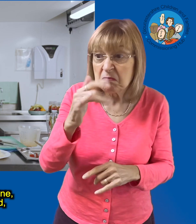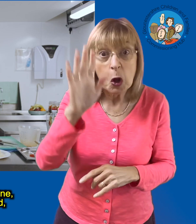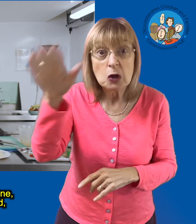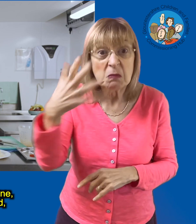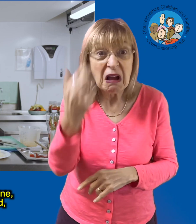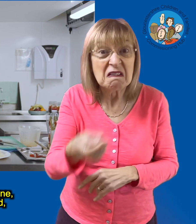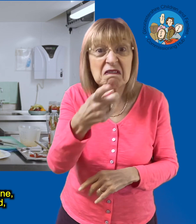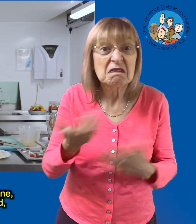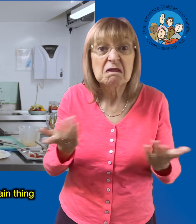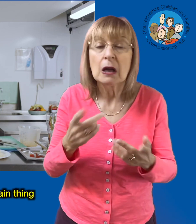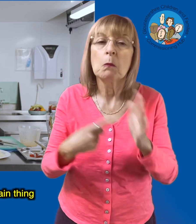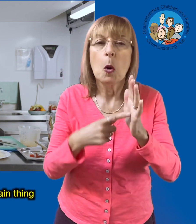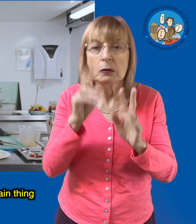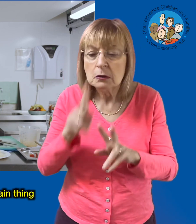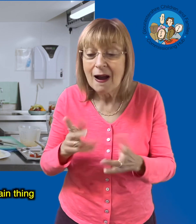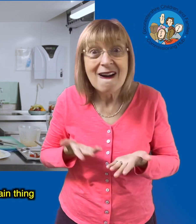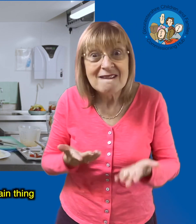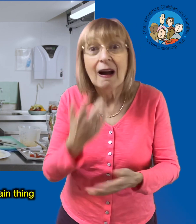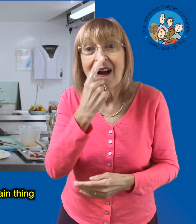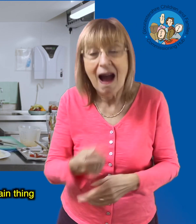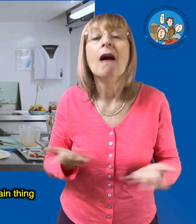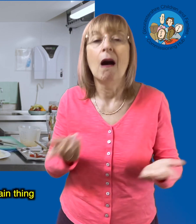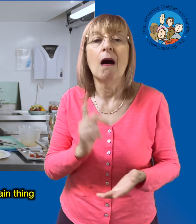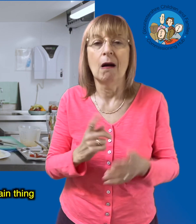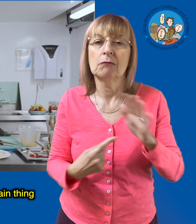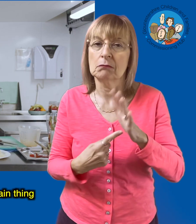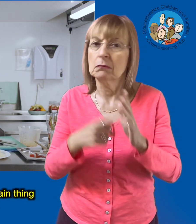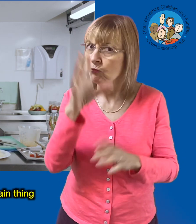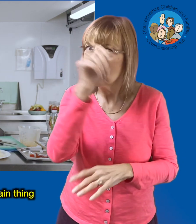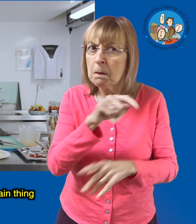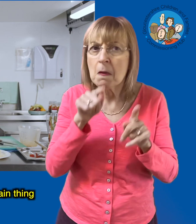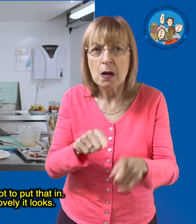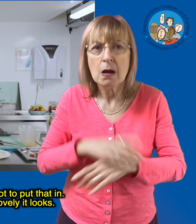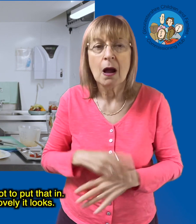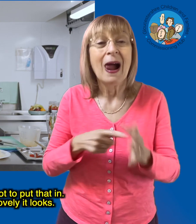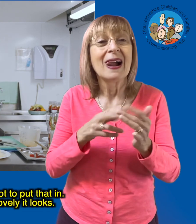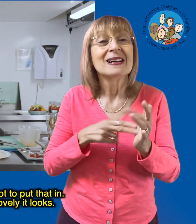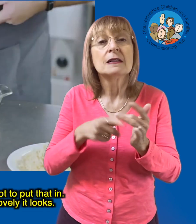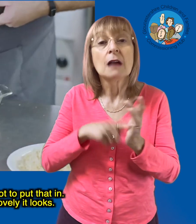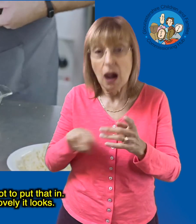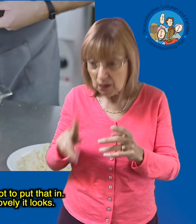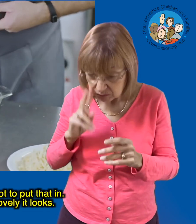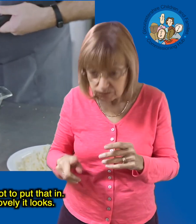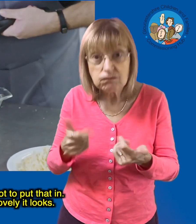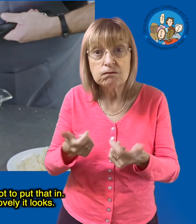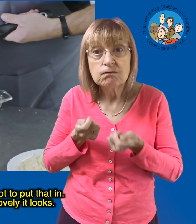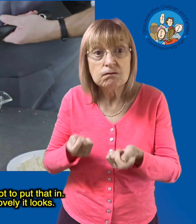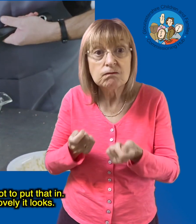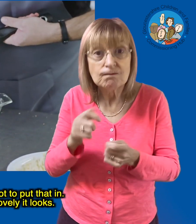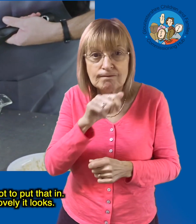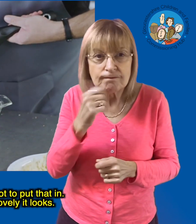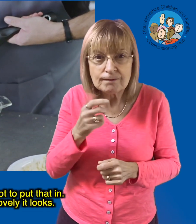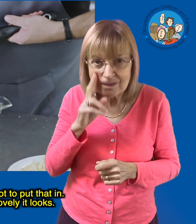you've got lying around, as long as it's oven proof. That's the main thing that you've got to remember. So our lentil filling is now